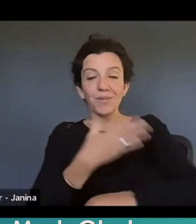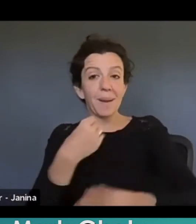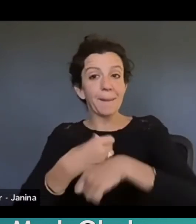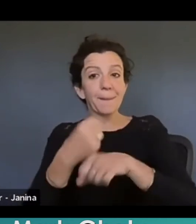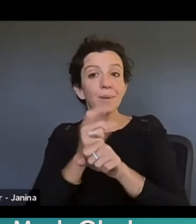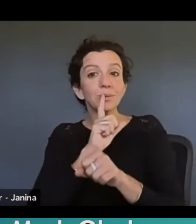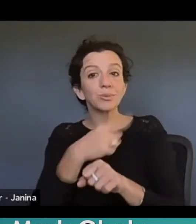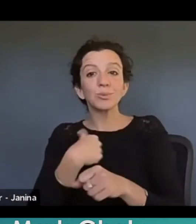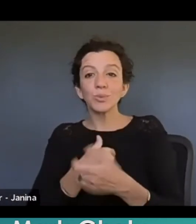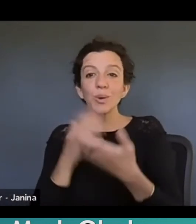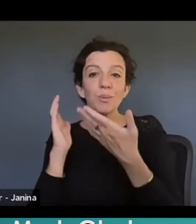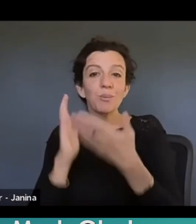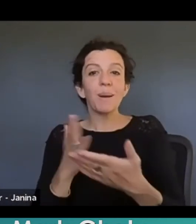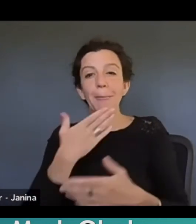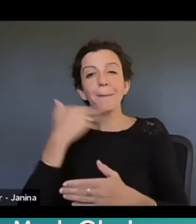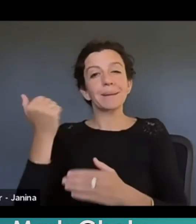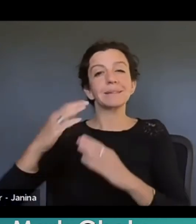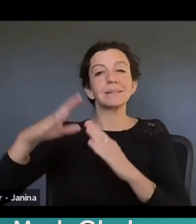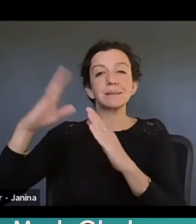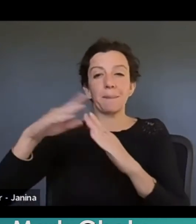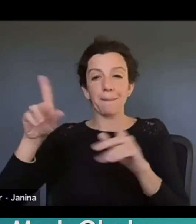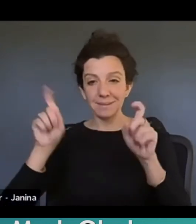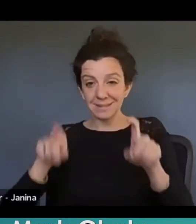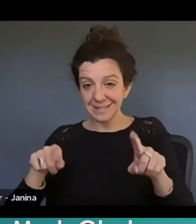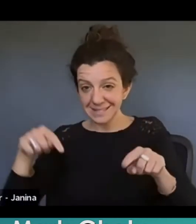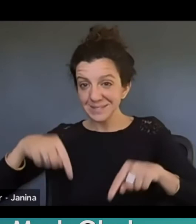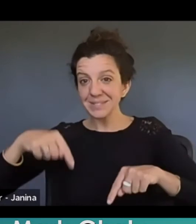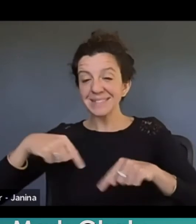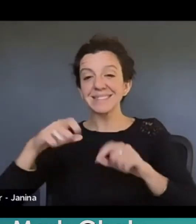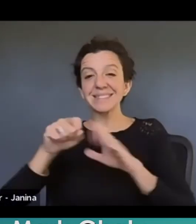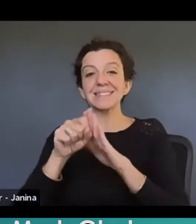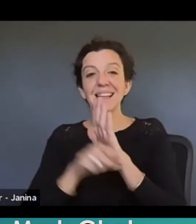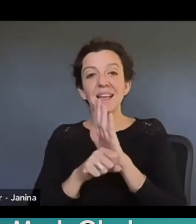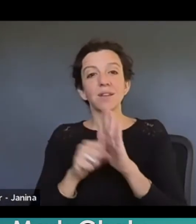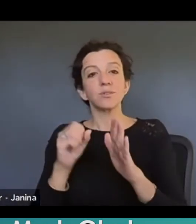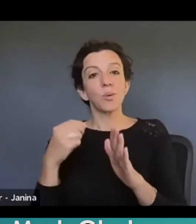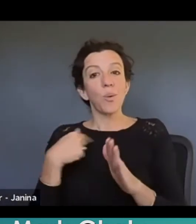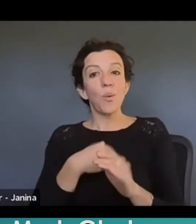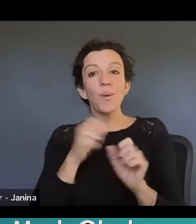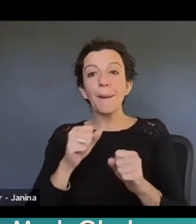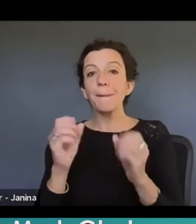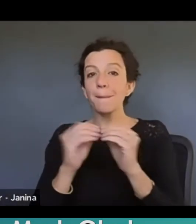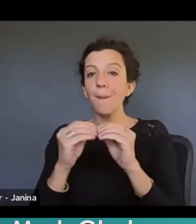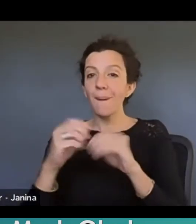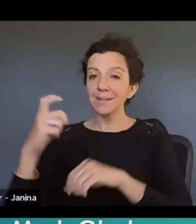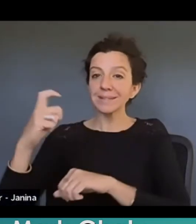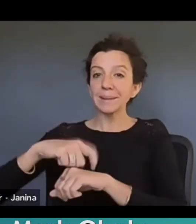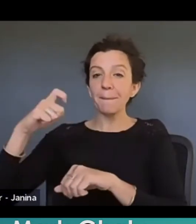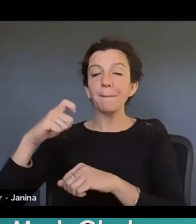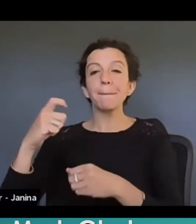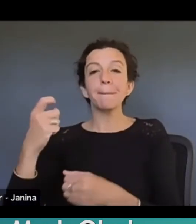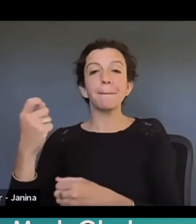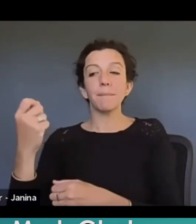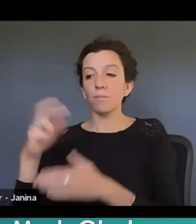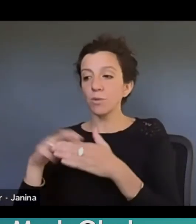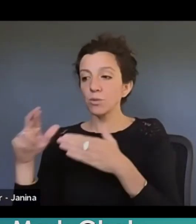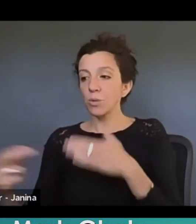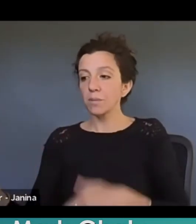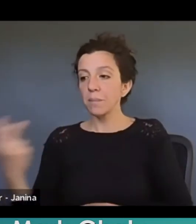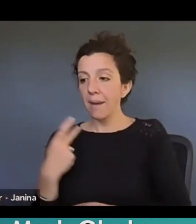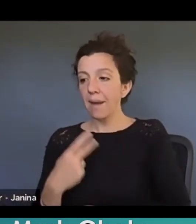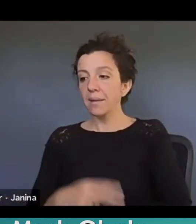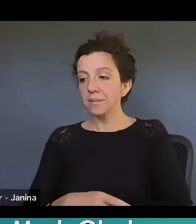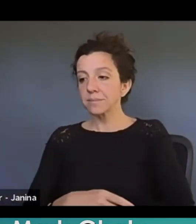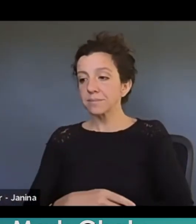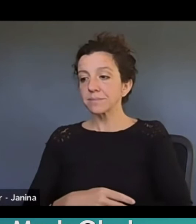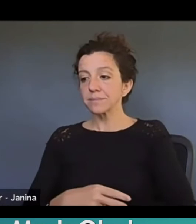and greatest to California so that we can get that timely information. And I would just remind people that the real advantage of point of care